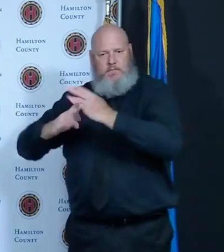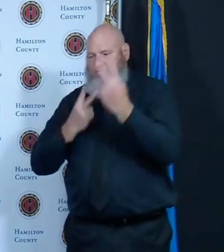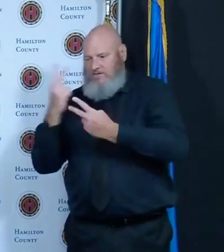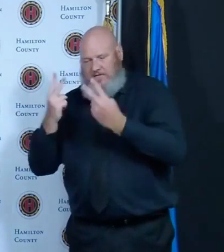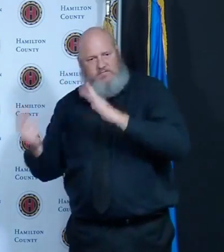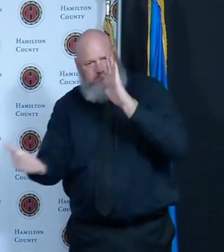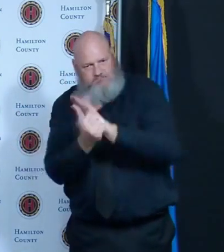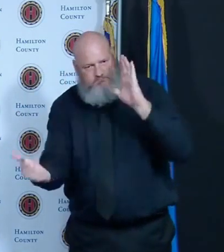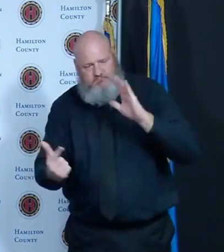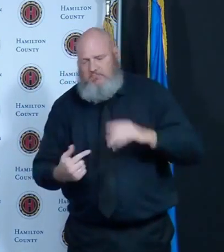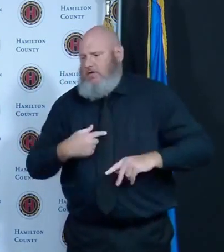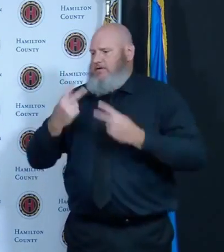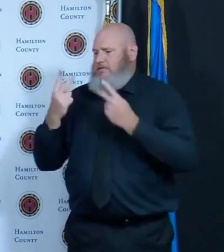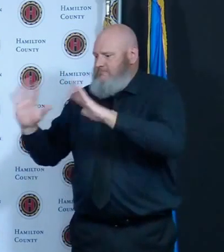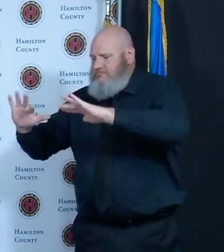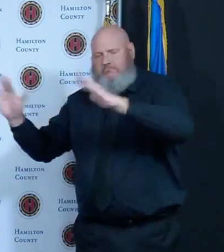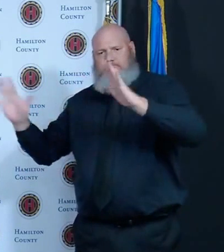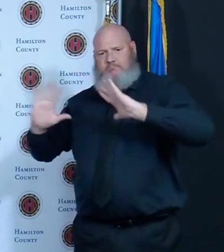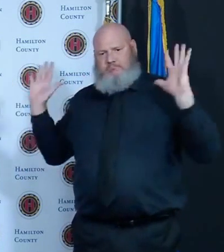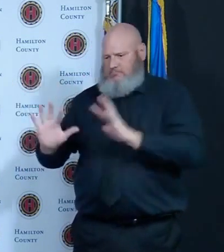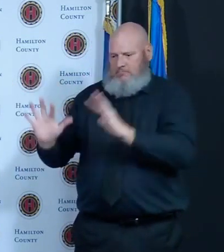homes.